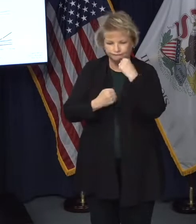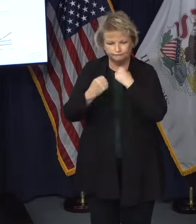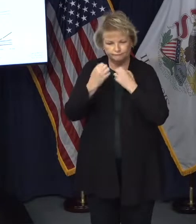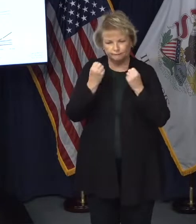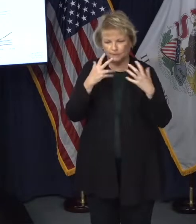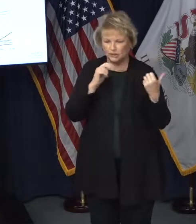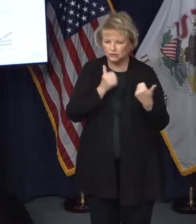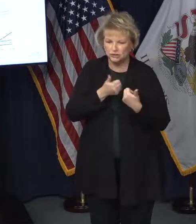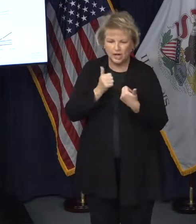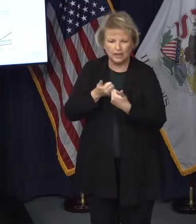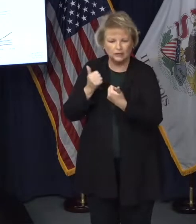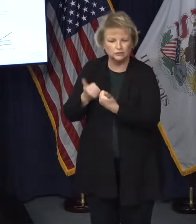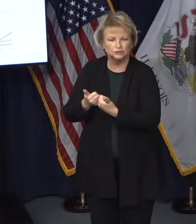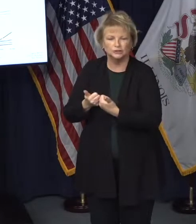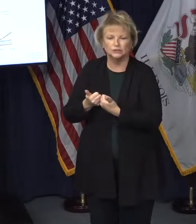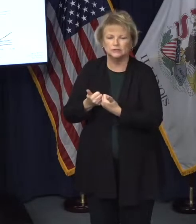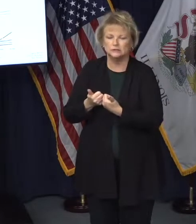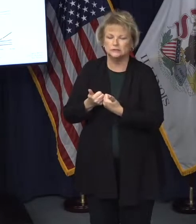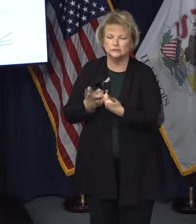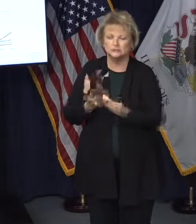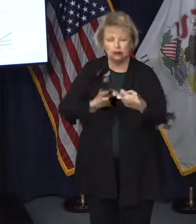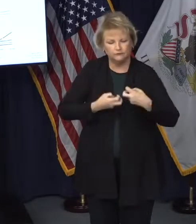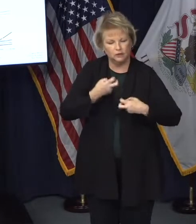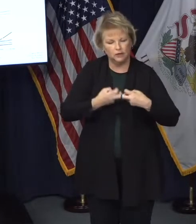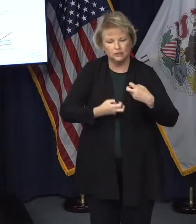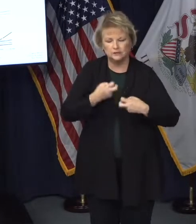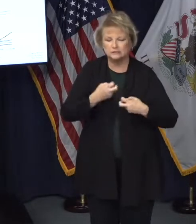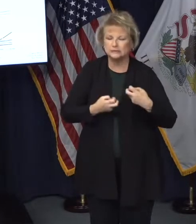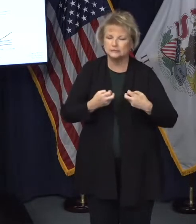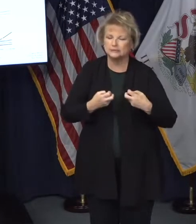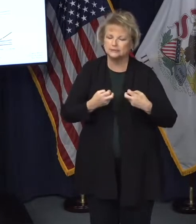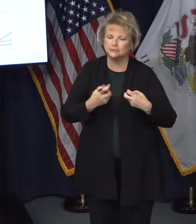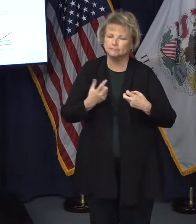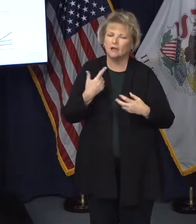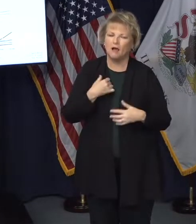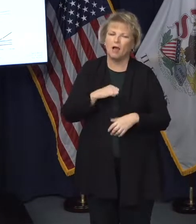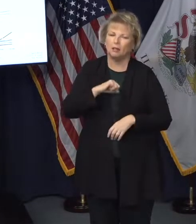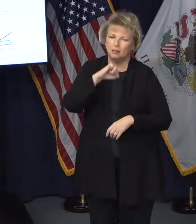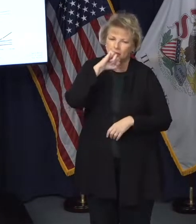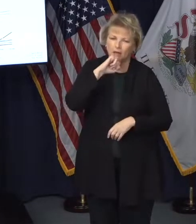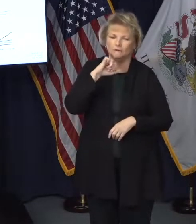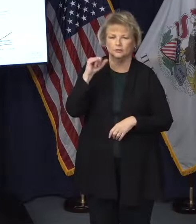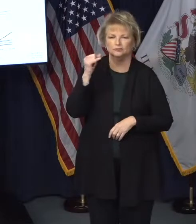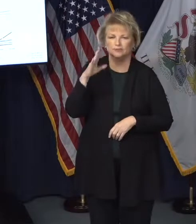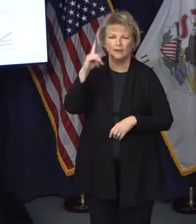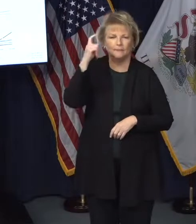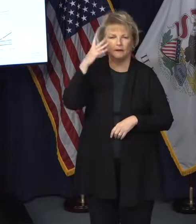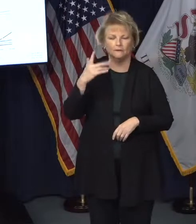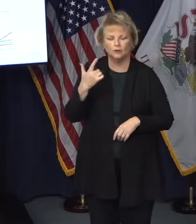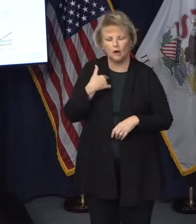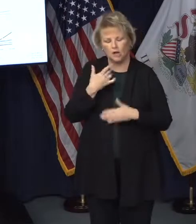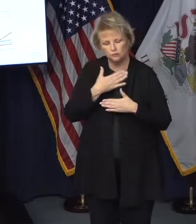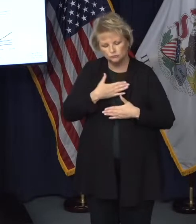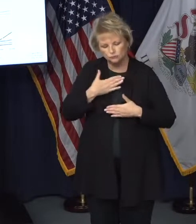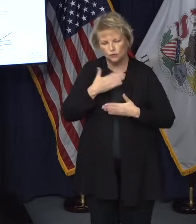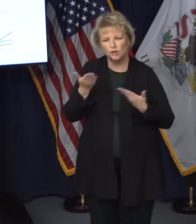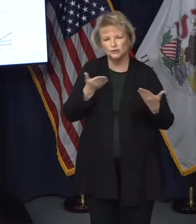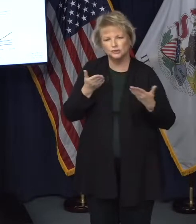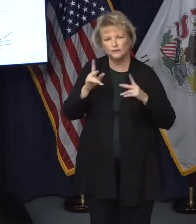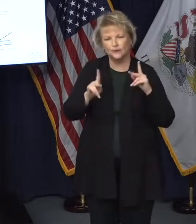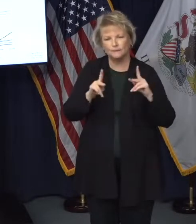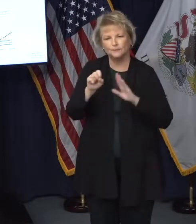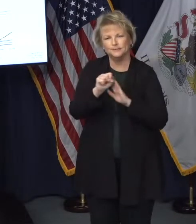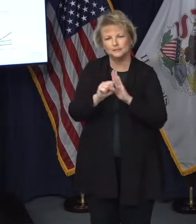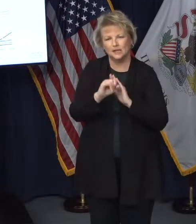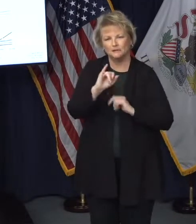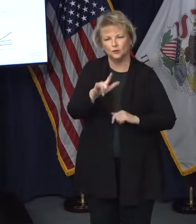of challenges ahead, I do, and I love serving the people of the state.